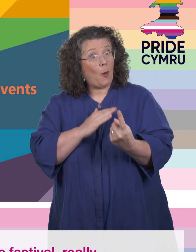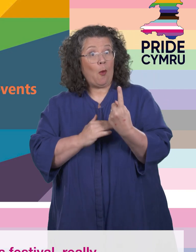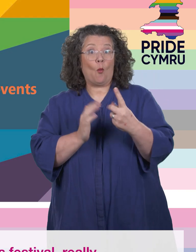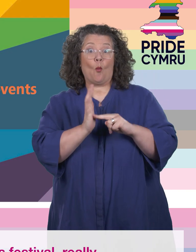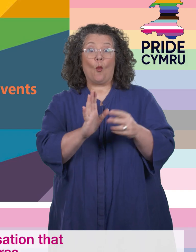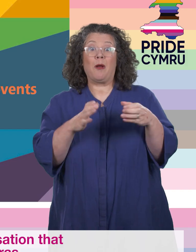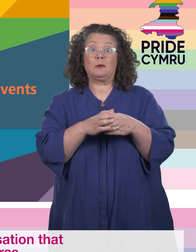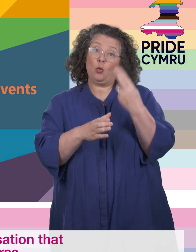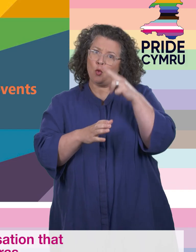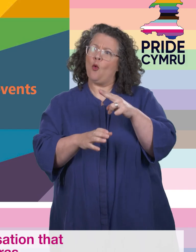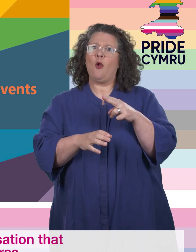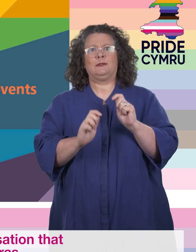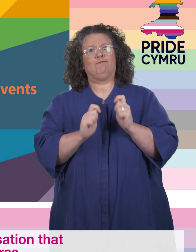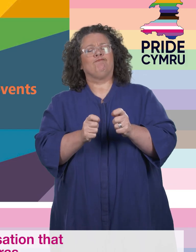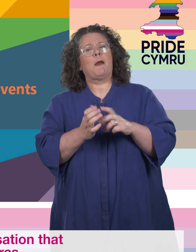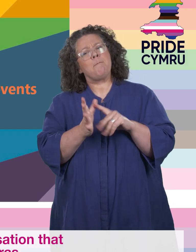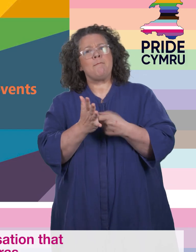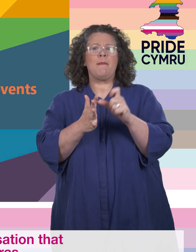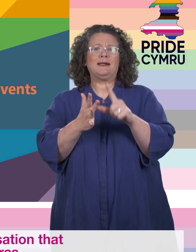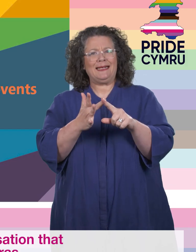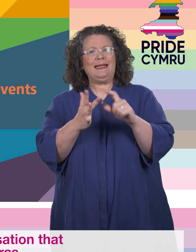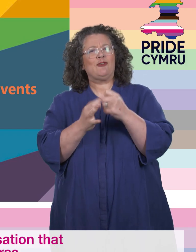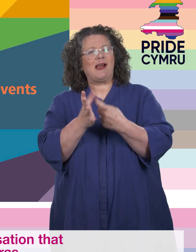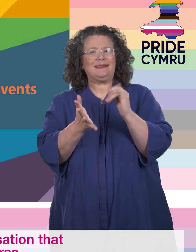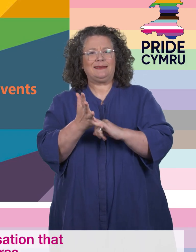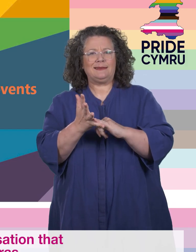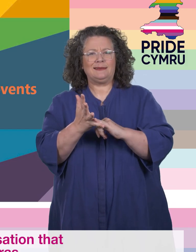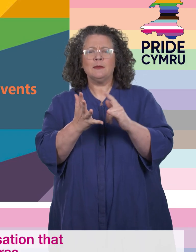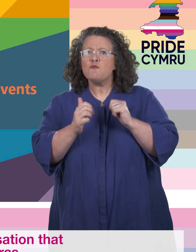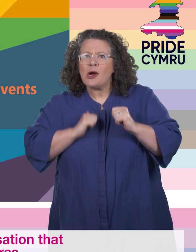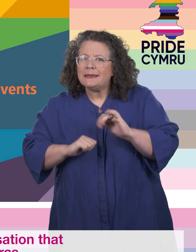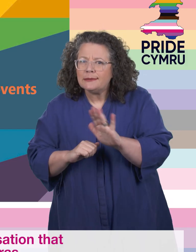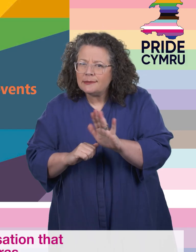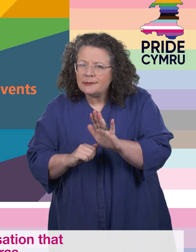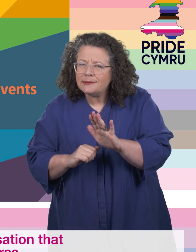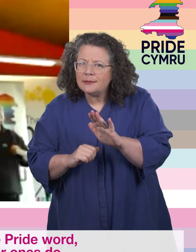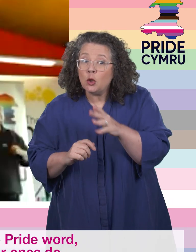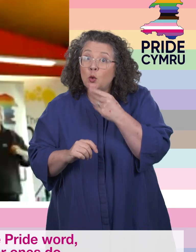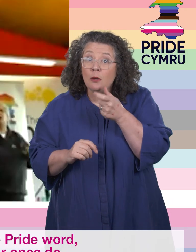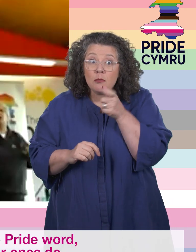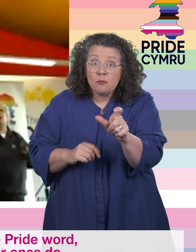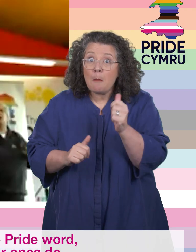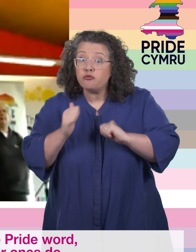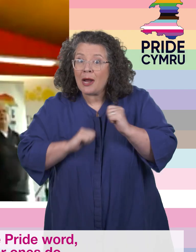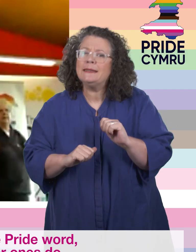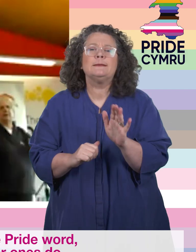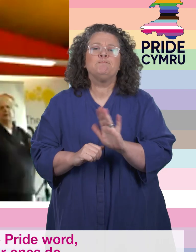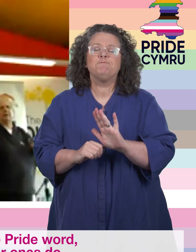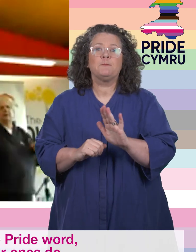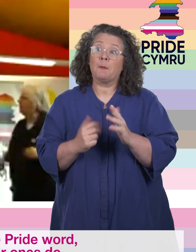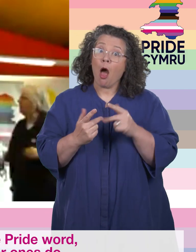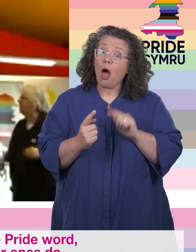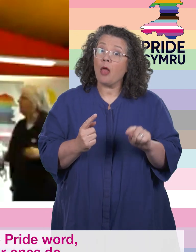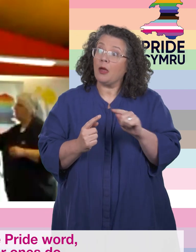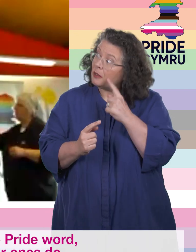really Cardiff is the only organisation that calls itself Mardi Gras, not Pride. It doesn't use